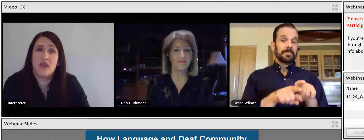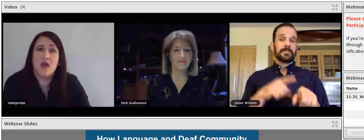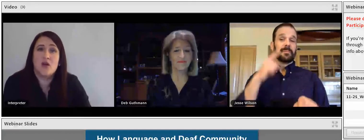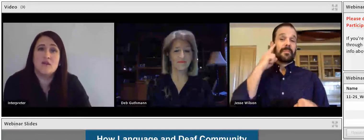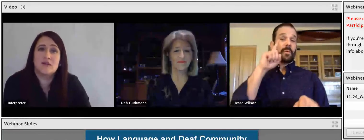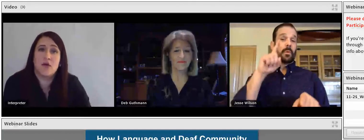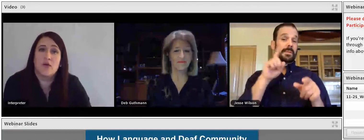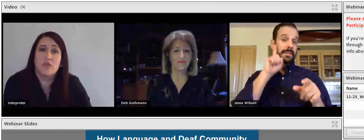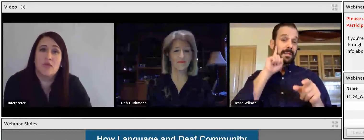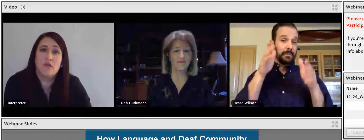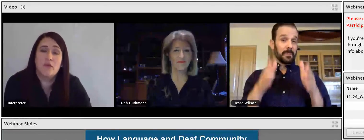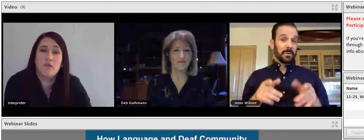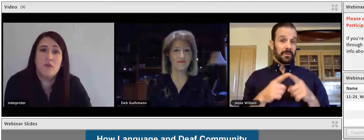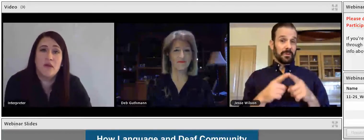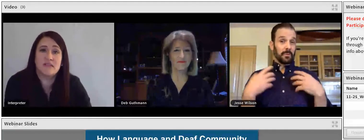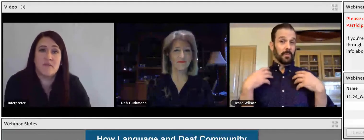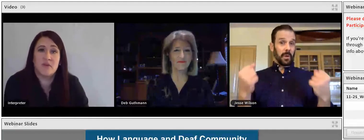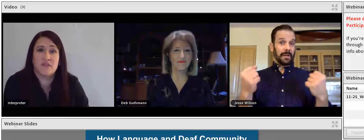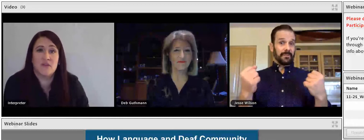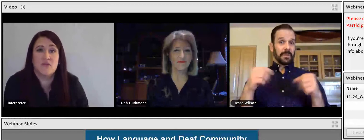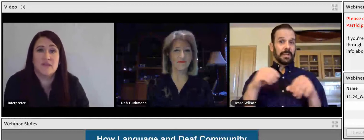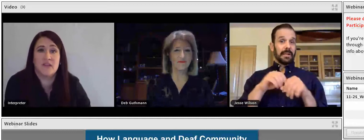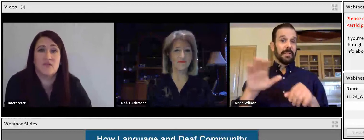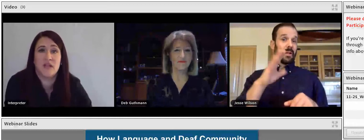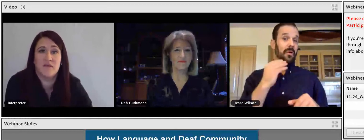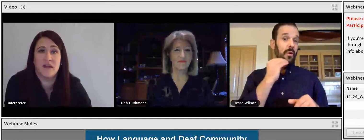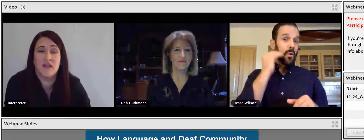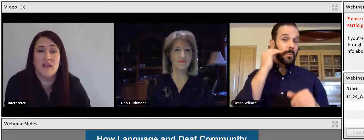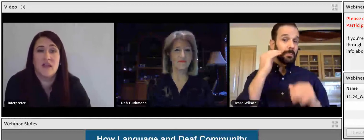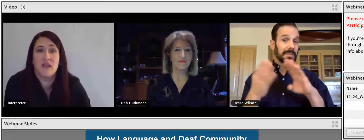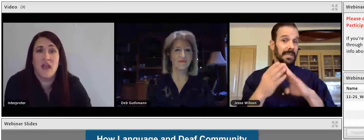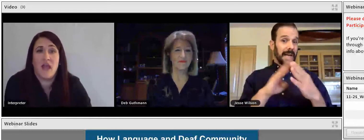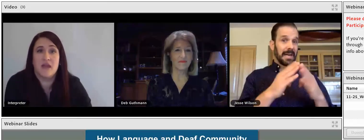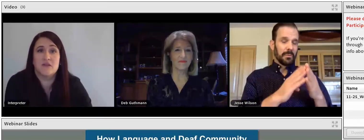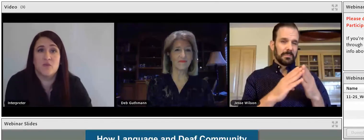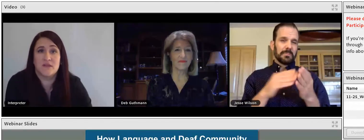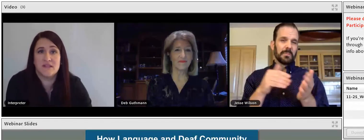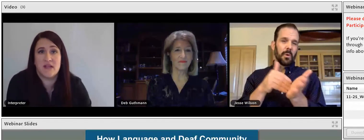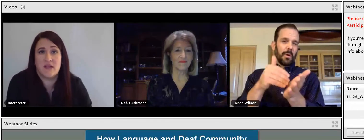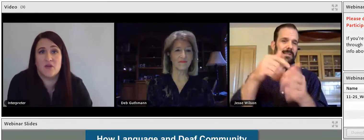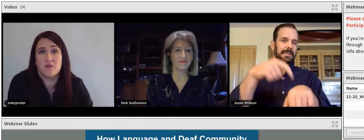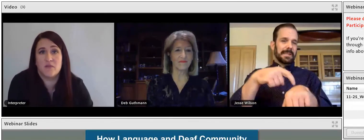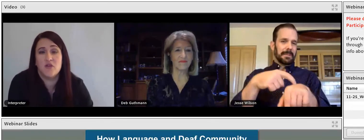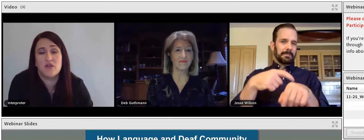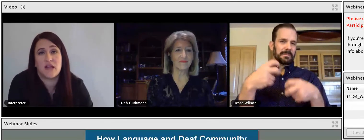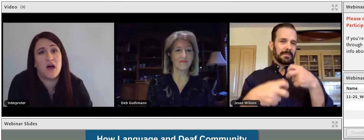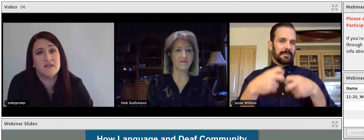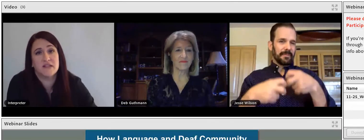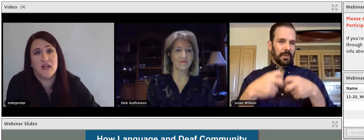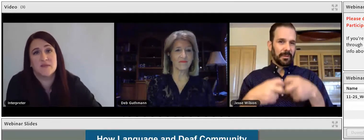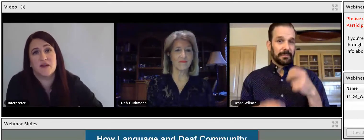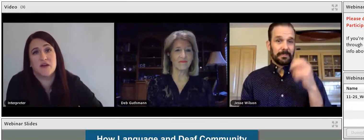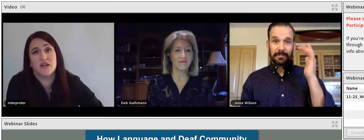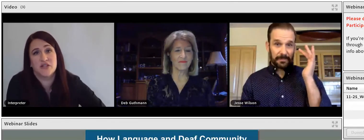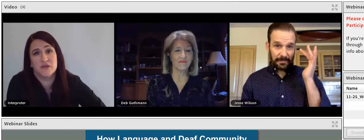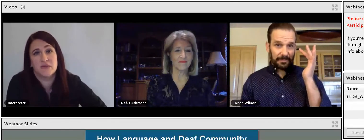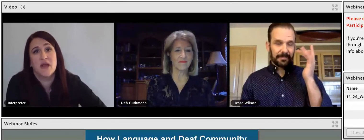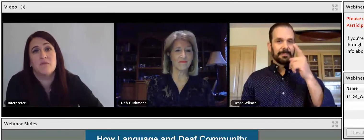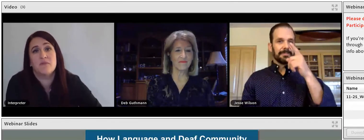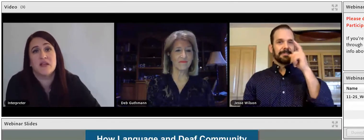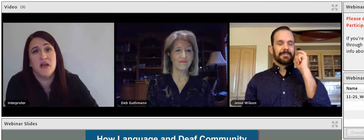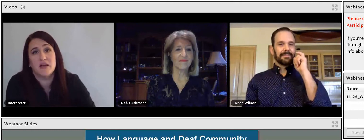accessible meetings. Also, for a deaf person who is in recovery and wants to stay in their home community,